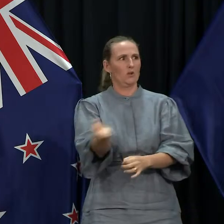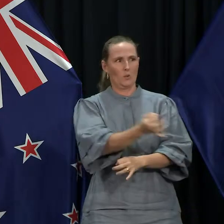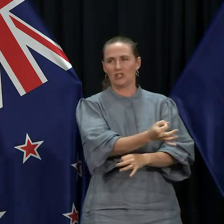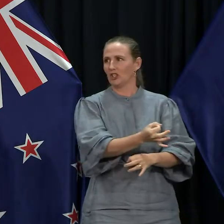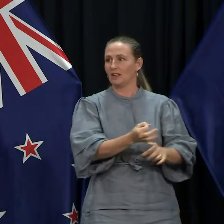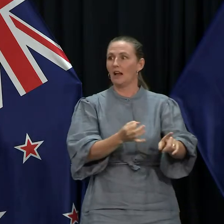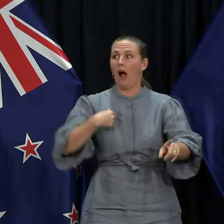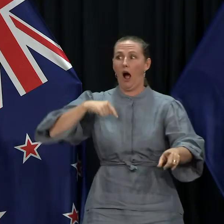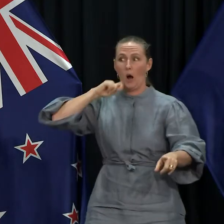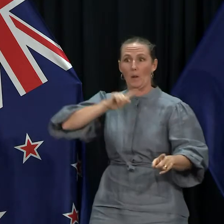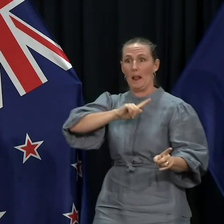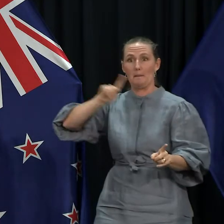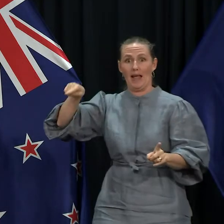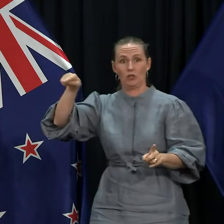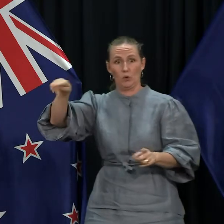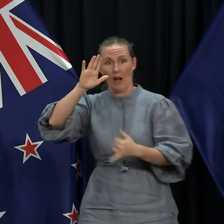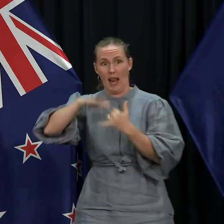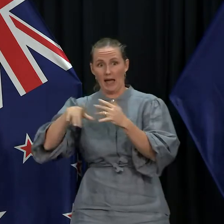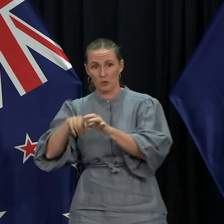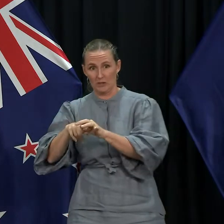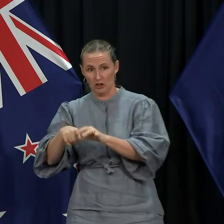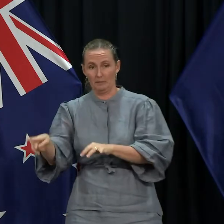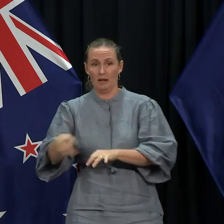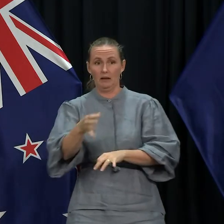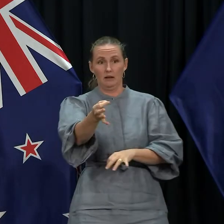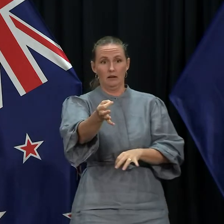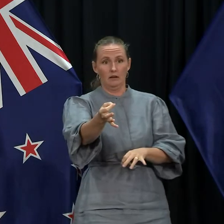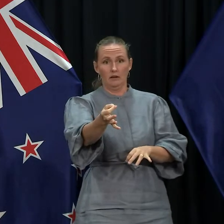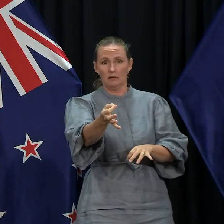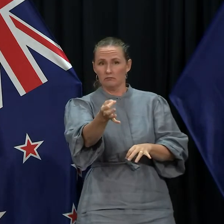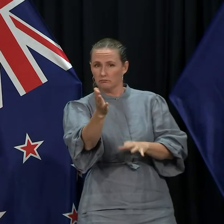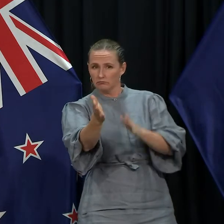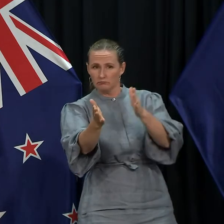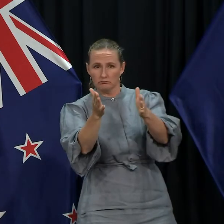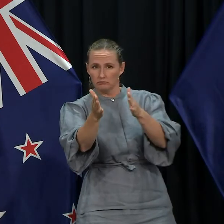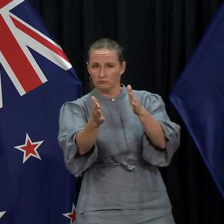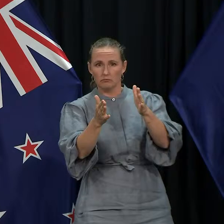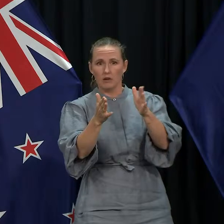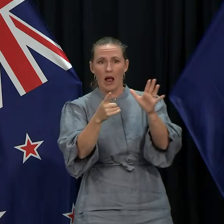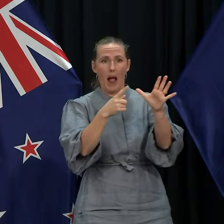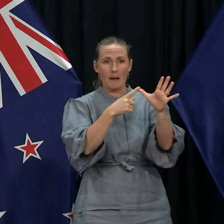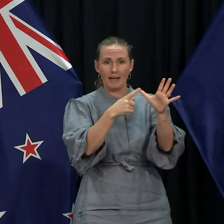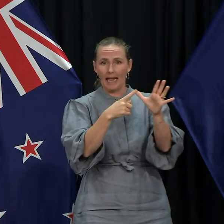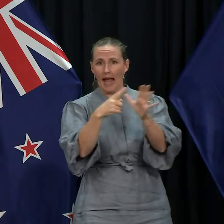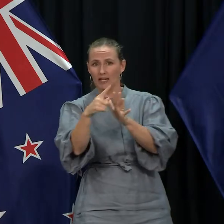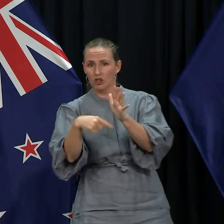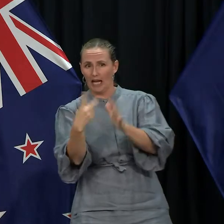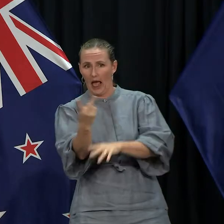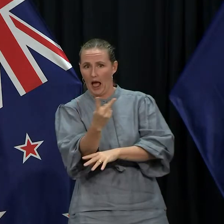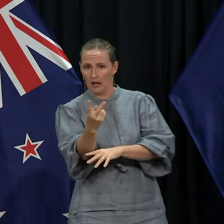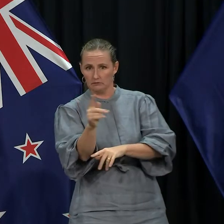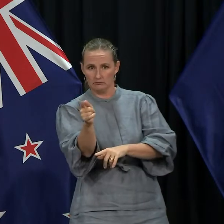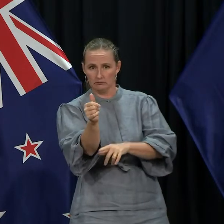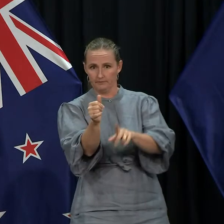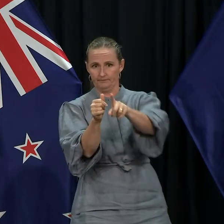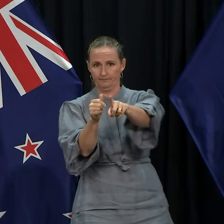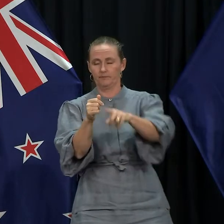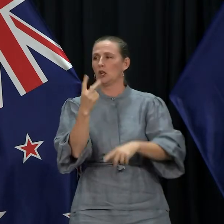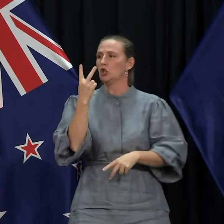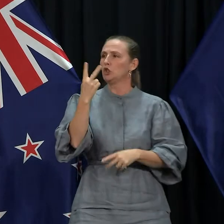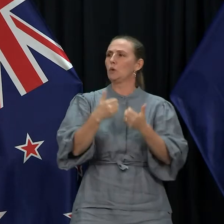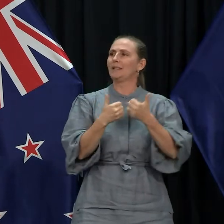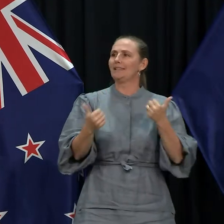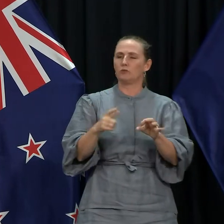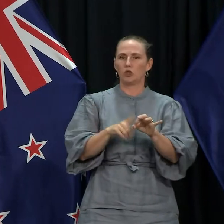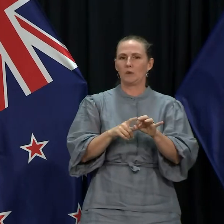my last question. I'll come back to Amelia or Jenna. Between two separate things. Yep.